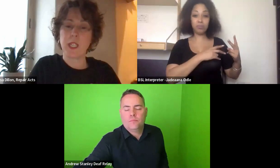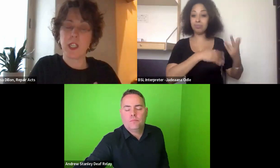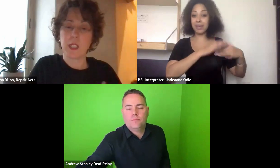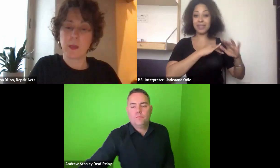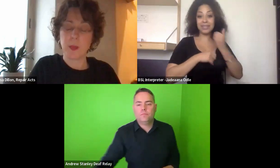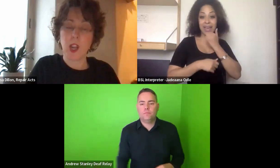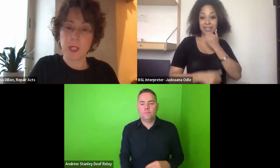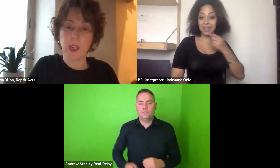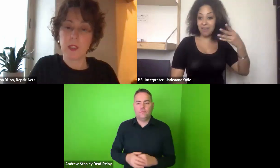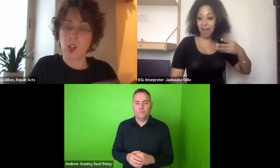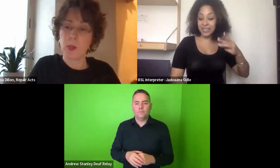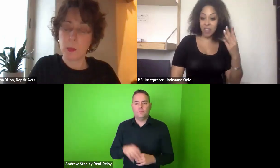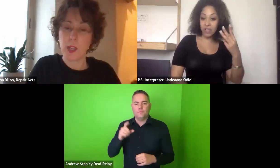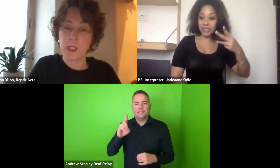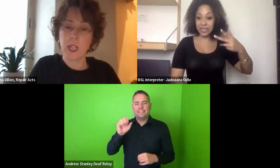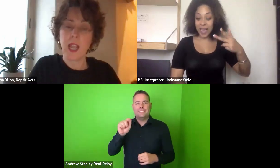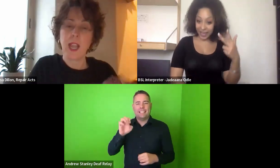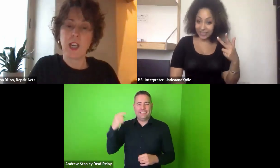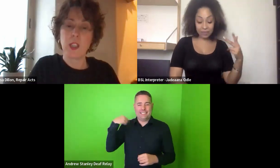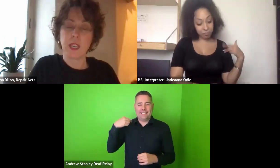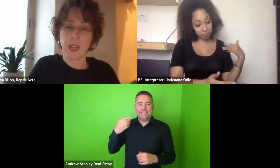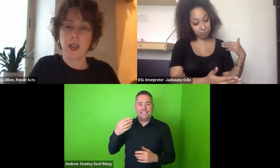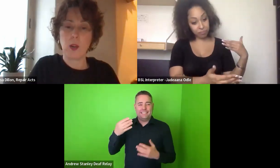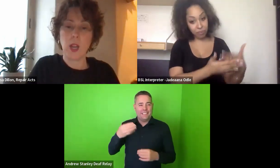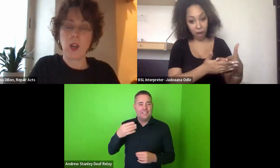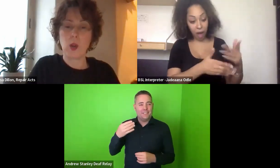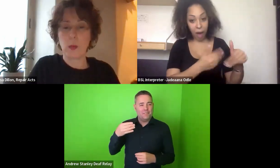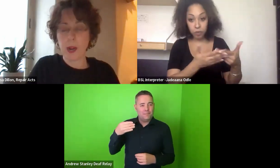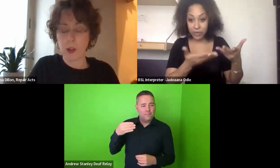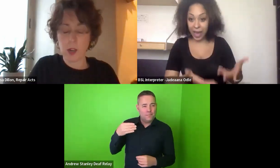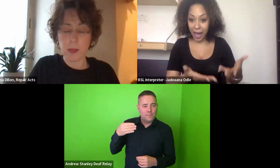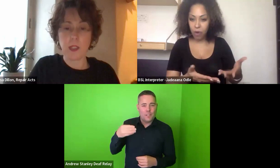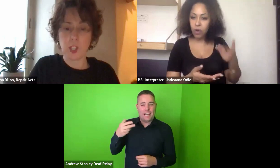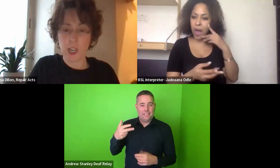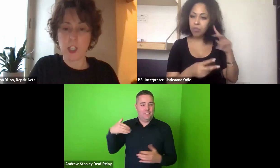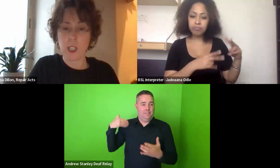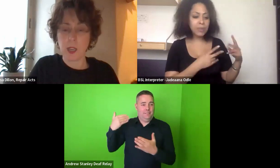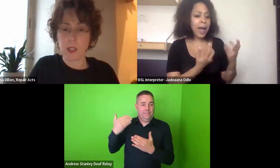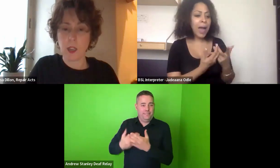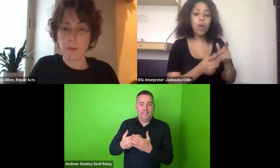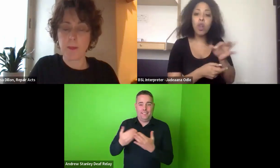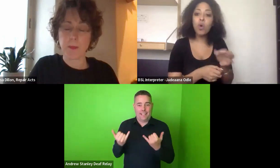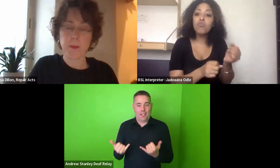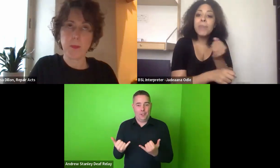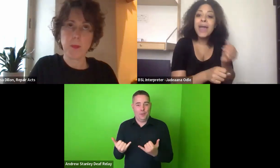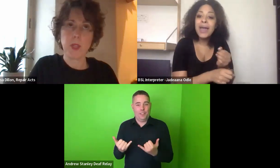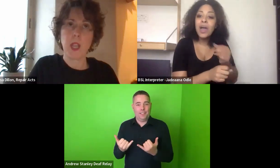these 20 years time slices up to the present and looking at how local repair economies have changed in that